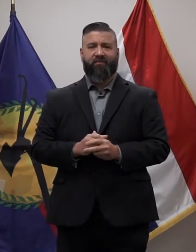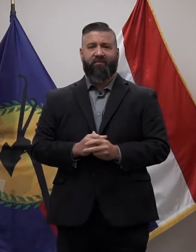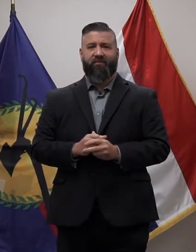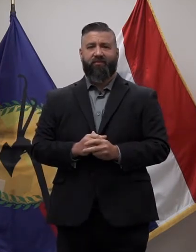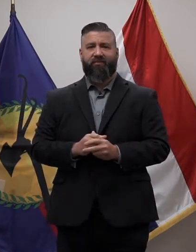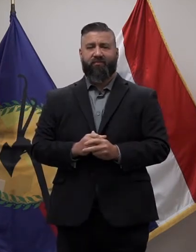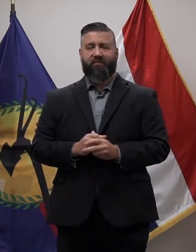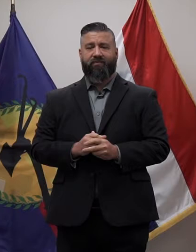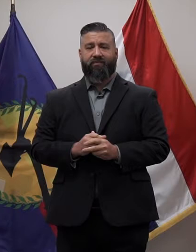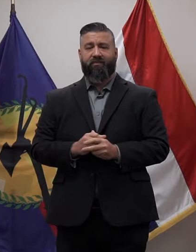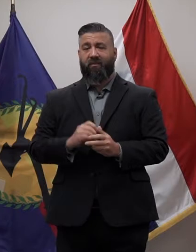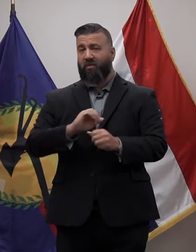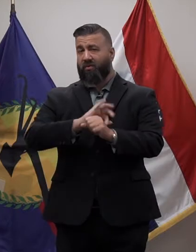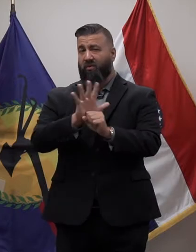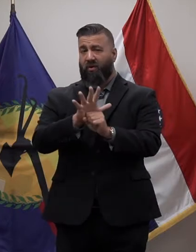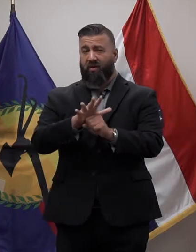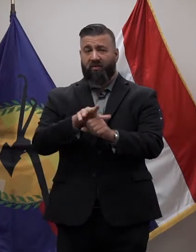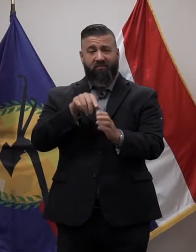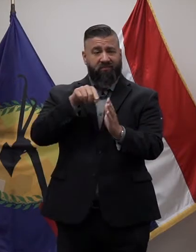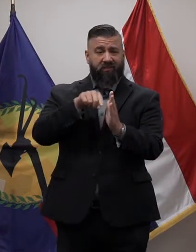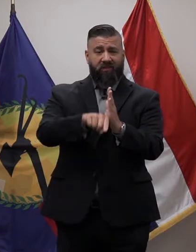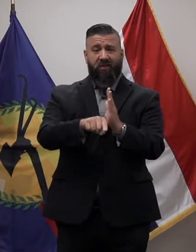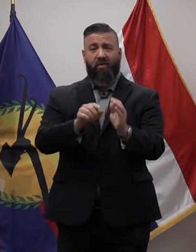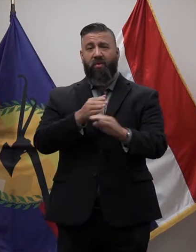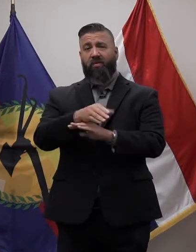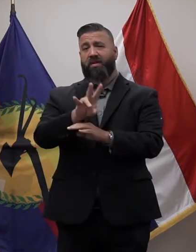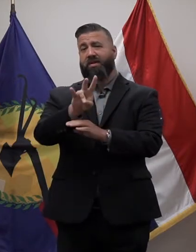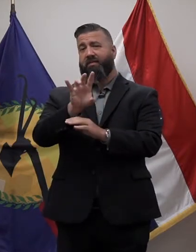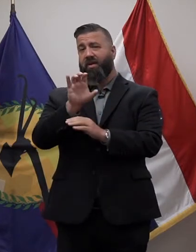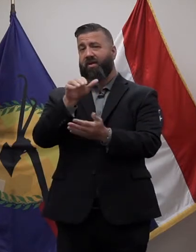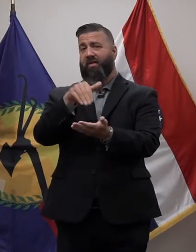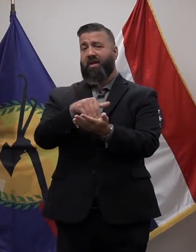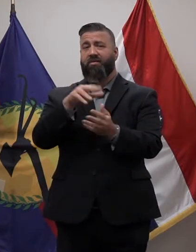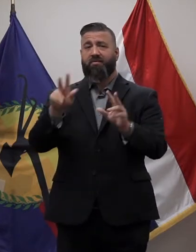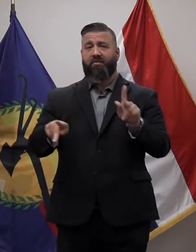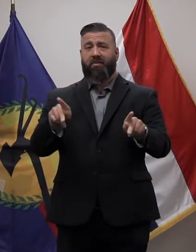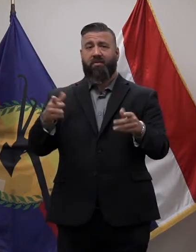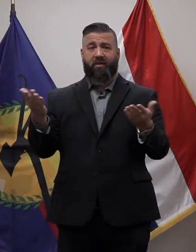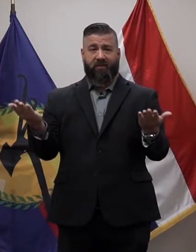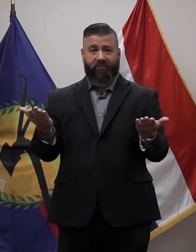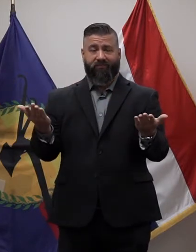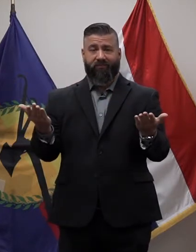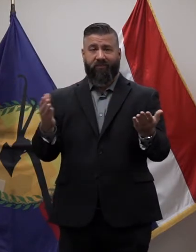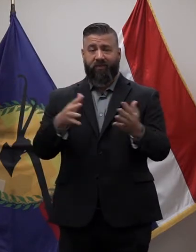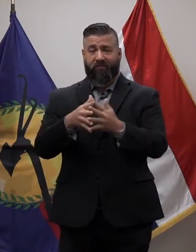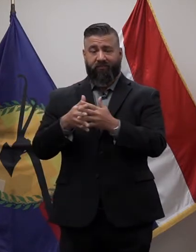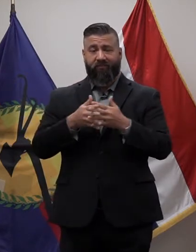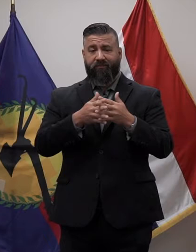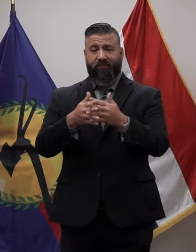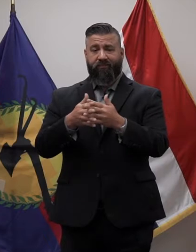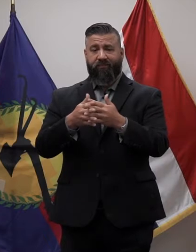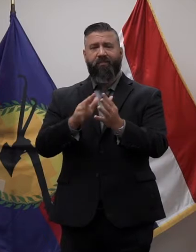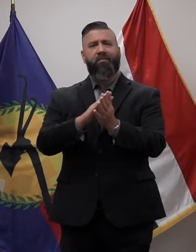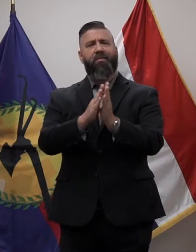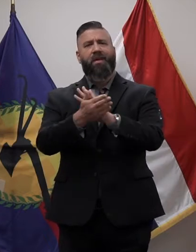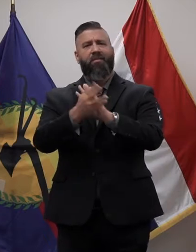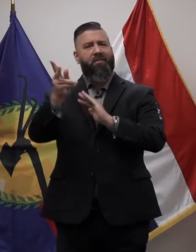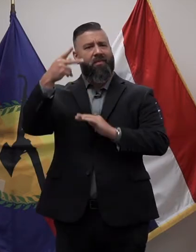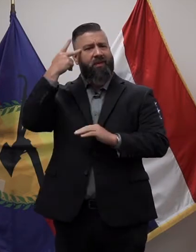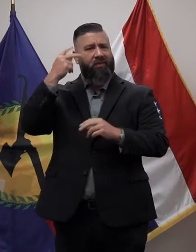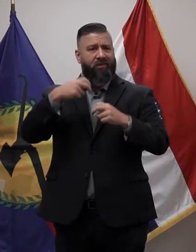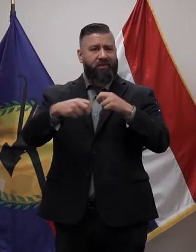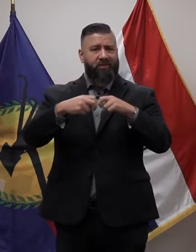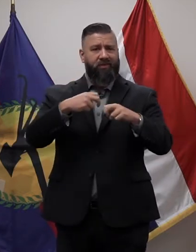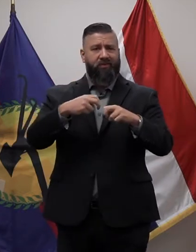A pandemic that has taken the lives of more than 700,000 people in this country became as much of a political issue as a public